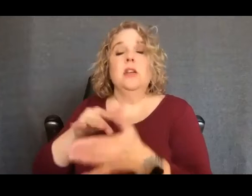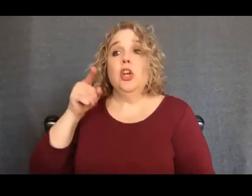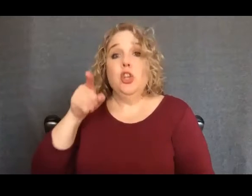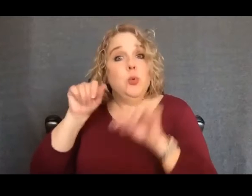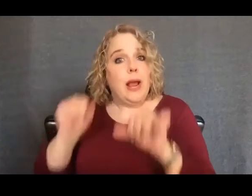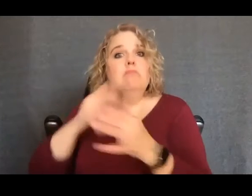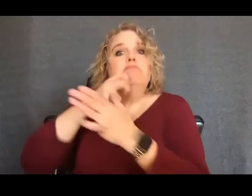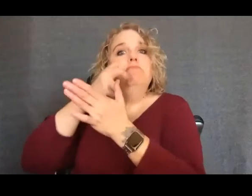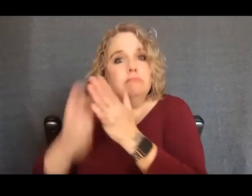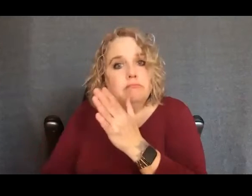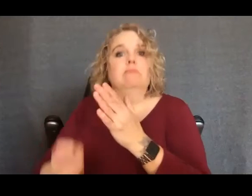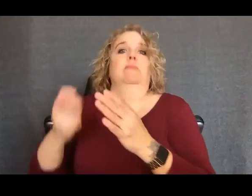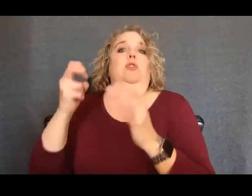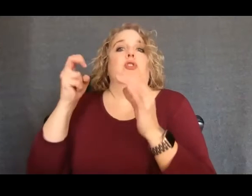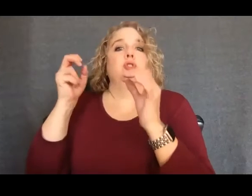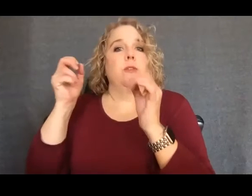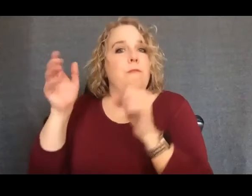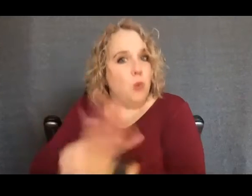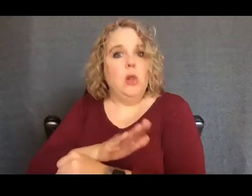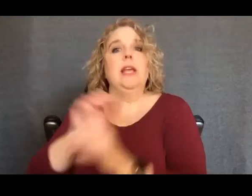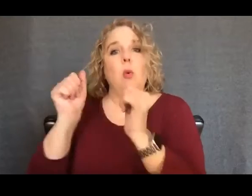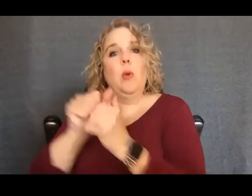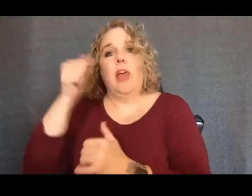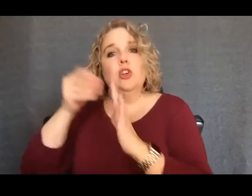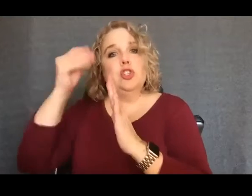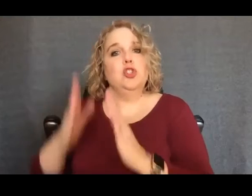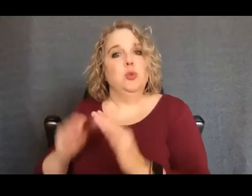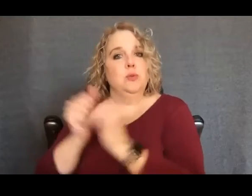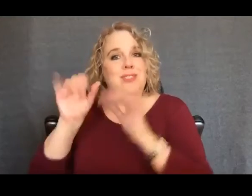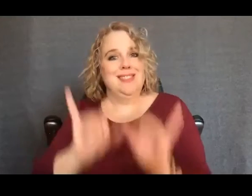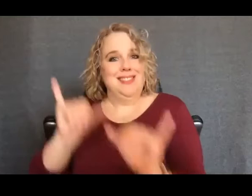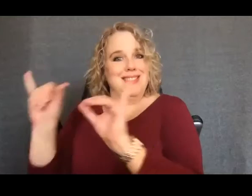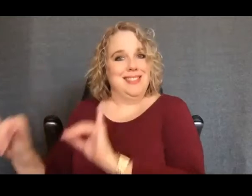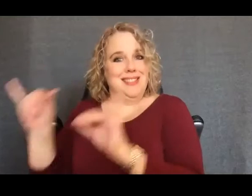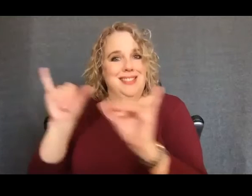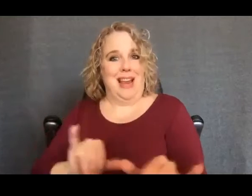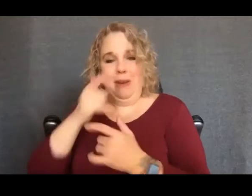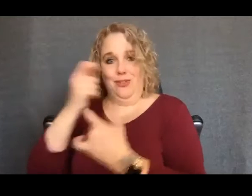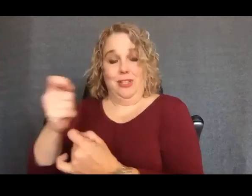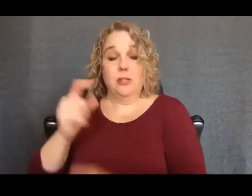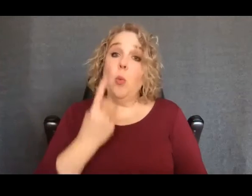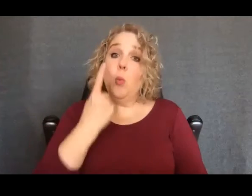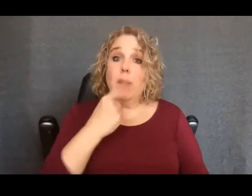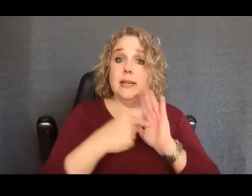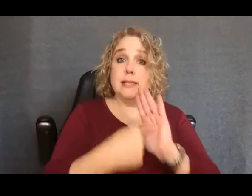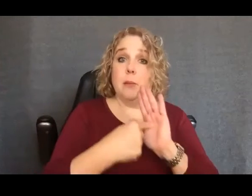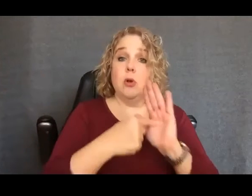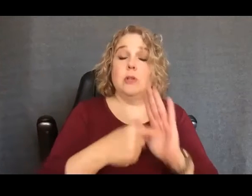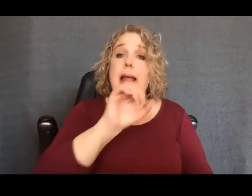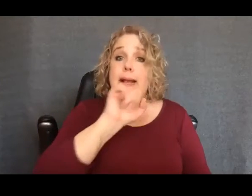with students that have the same interest. One example is our ASL learning community that houses deaf and hard of